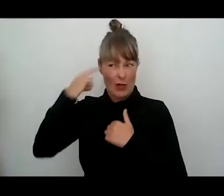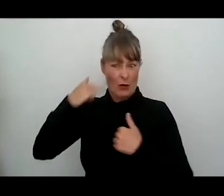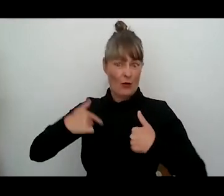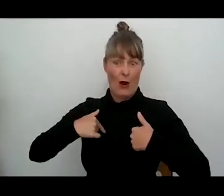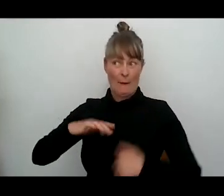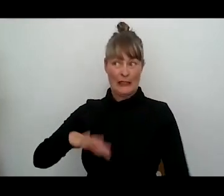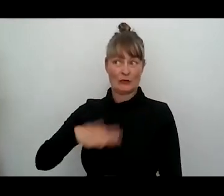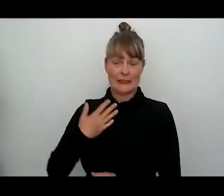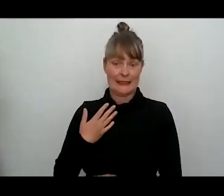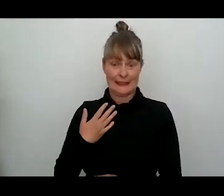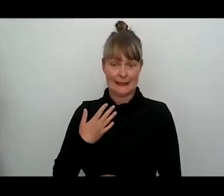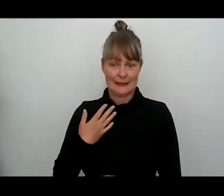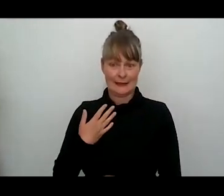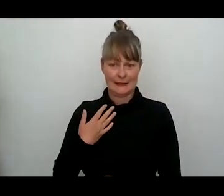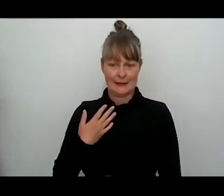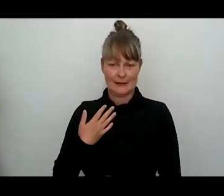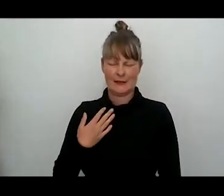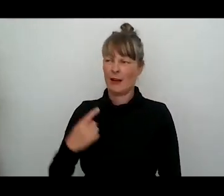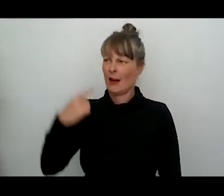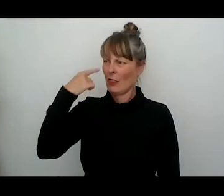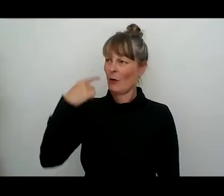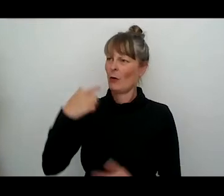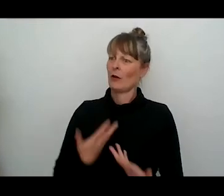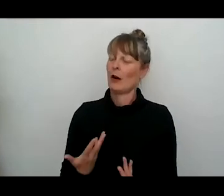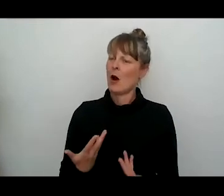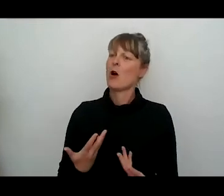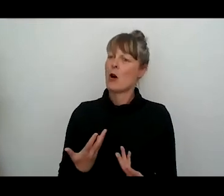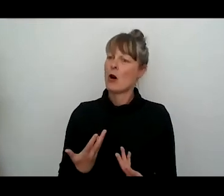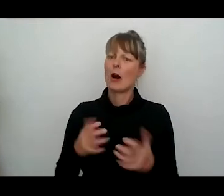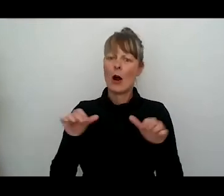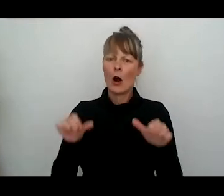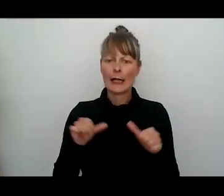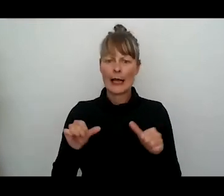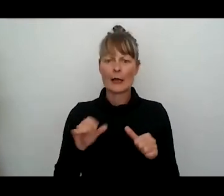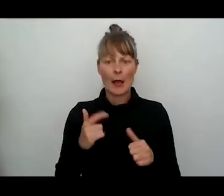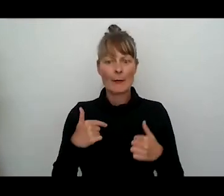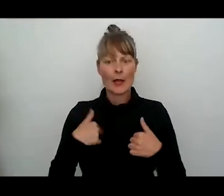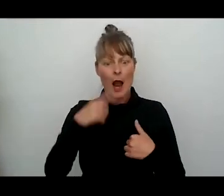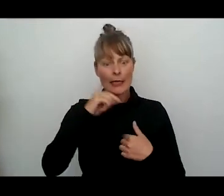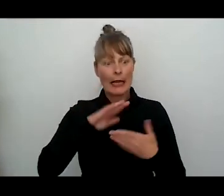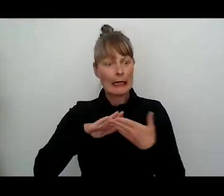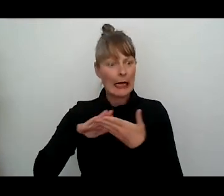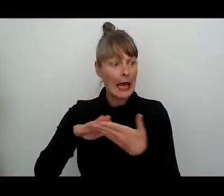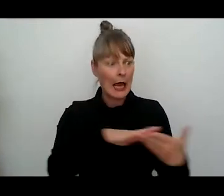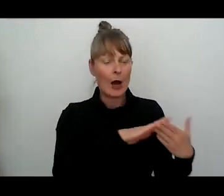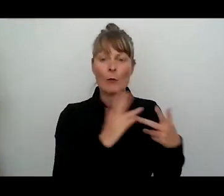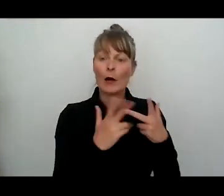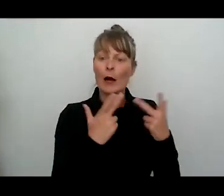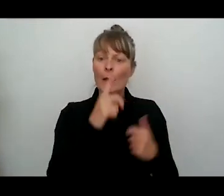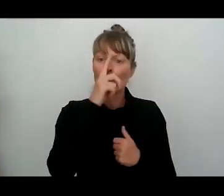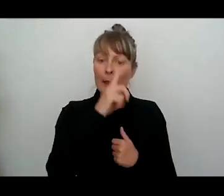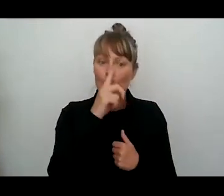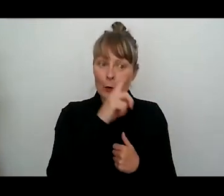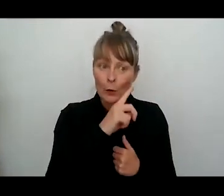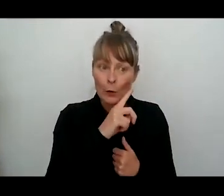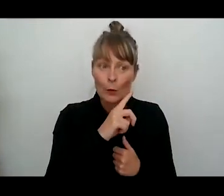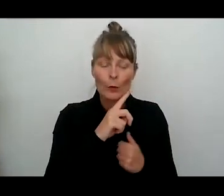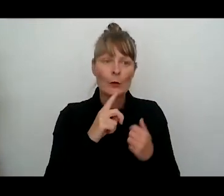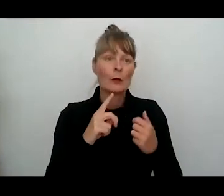And I thought, oh, you know, it sort of got me thinking, that's a way to help people. It's very meaningful. It comes from a